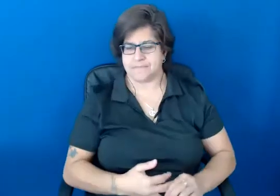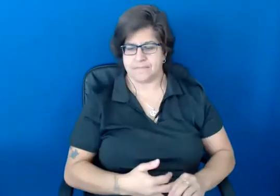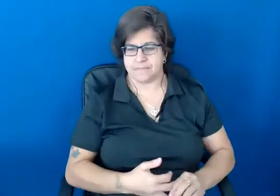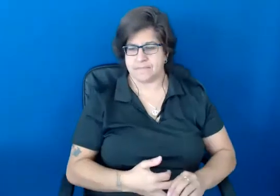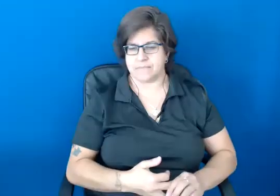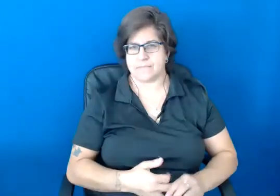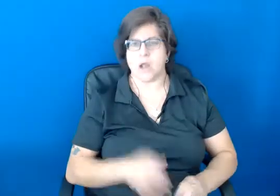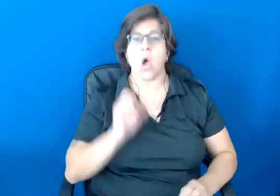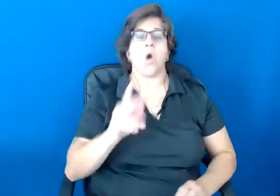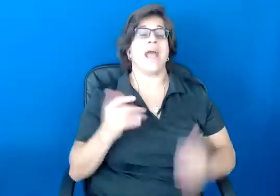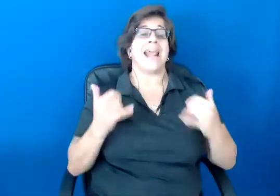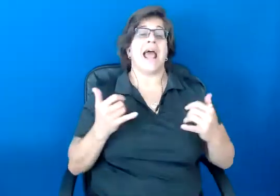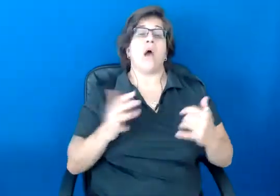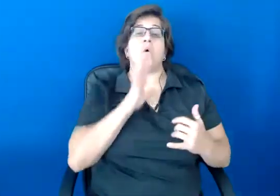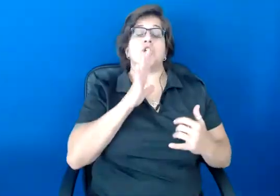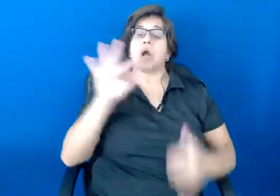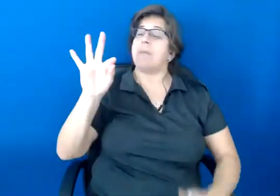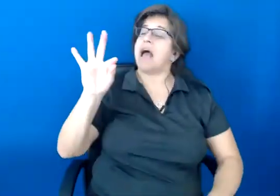Okay, let's talk about fear.